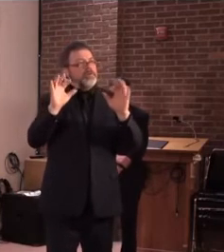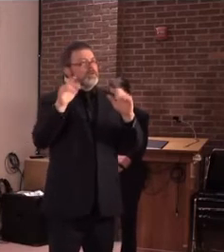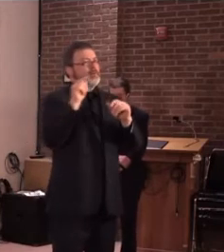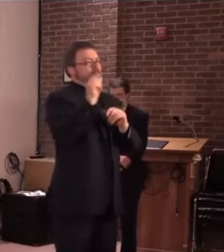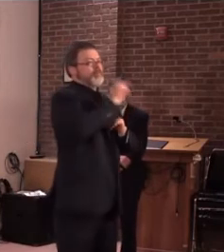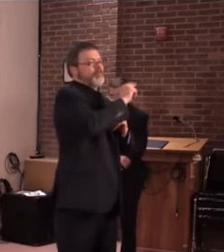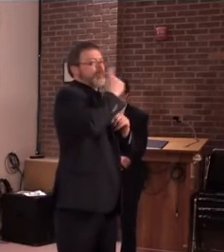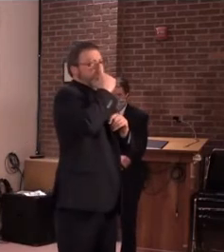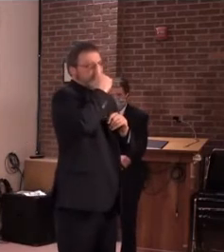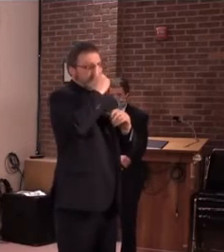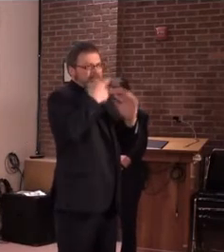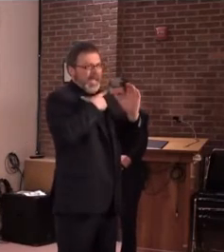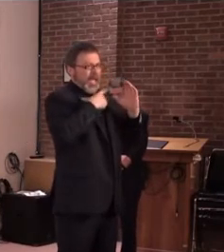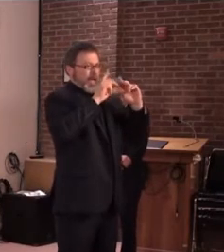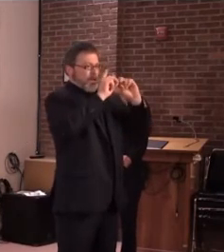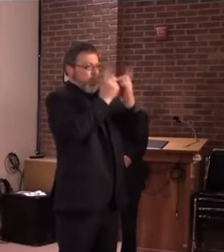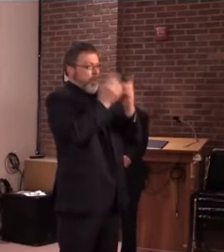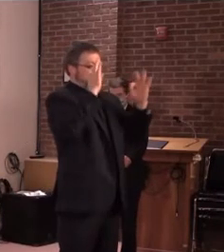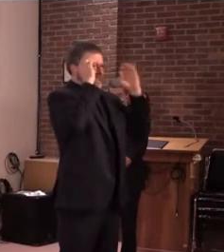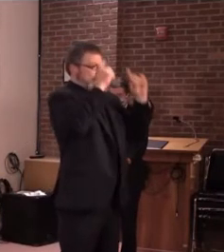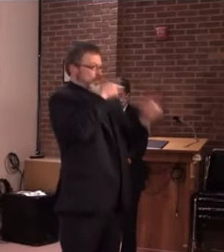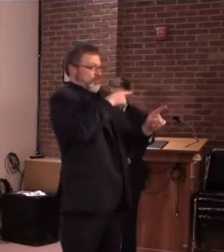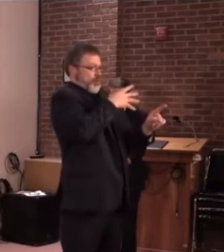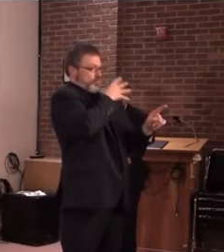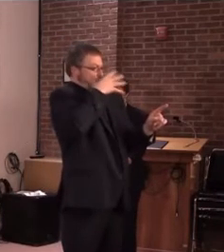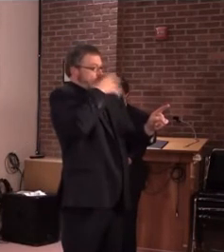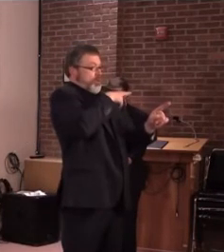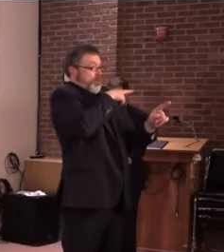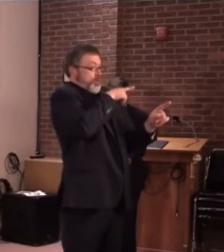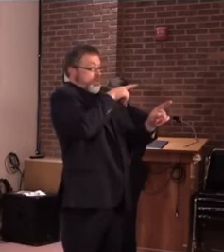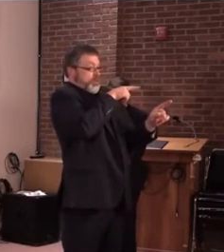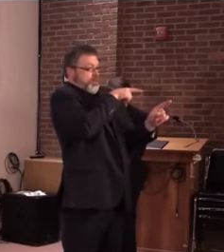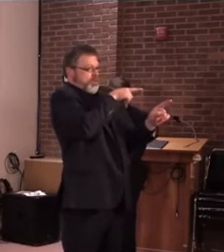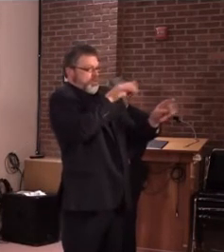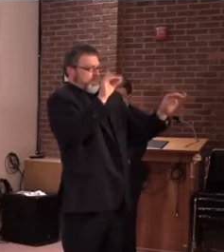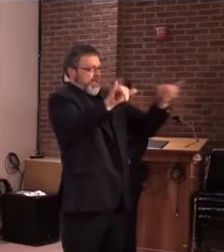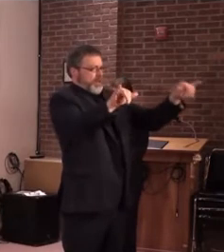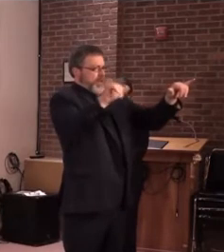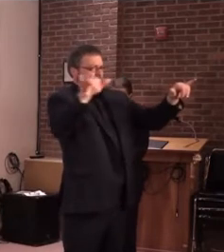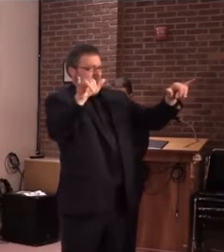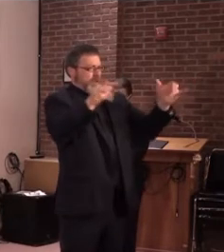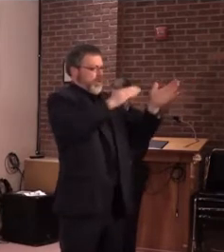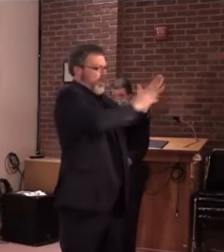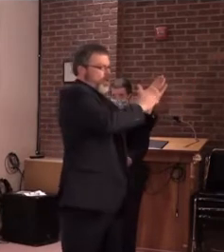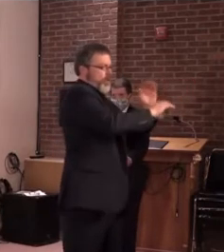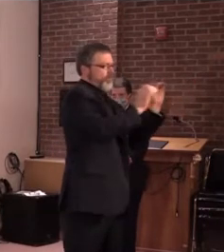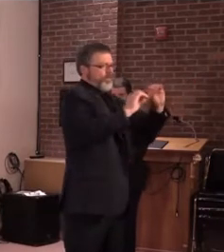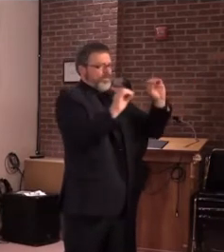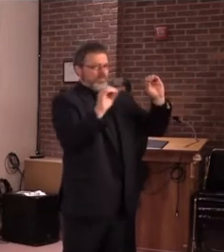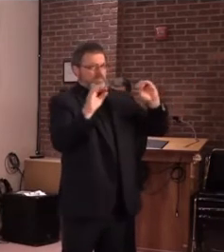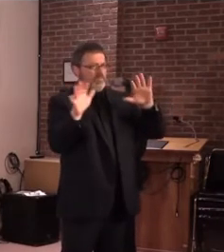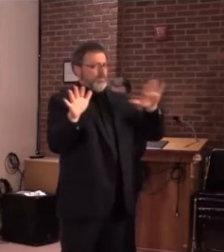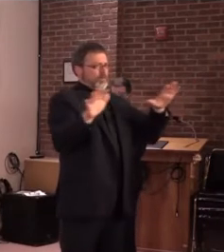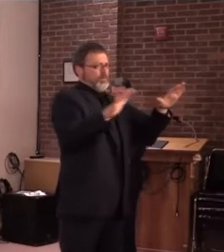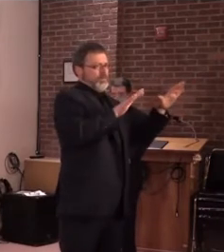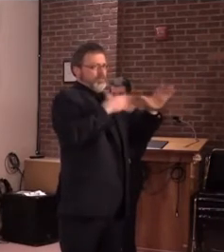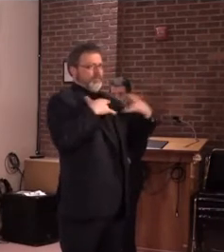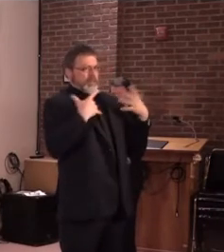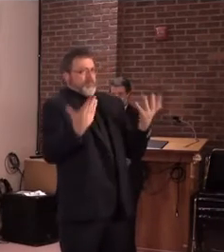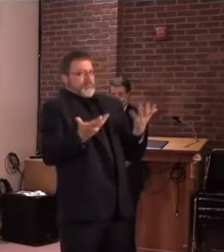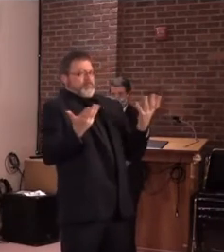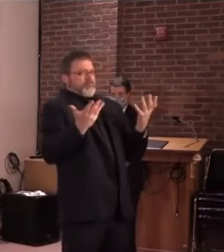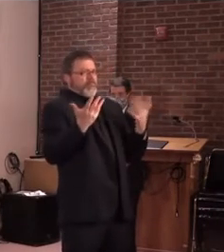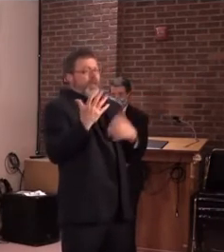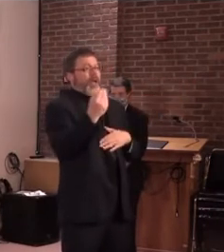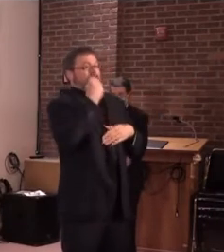the proliferation of dollar stores that sell mostly, processed foods and frozen foods? Thank